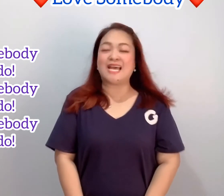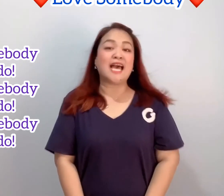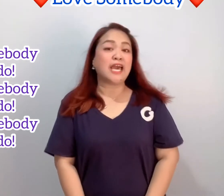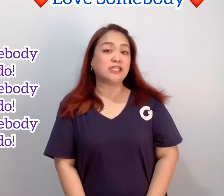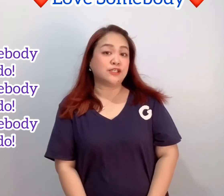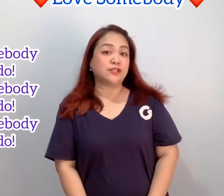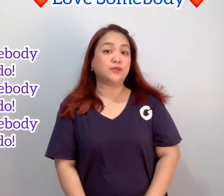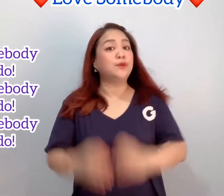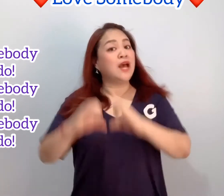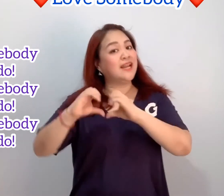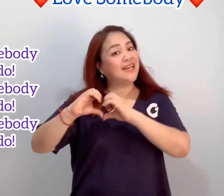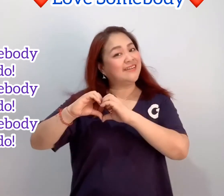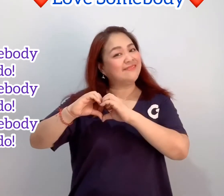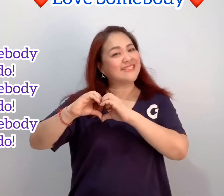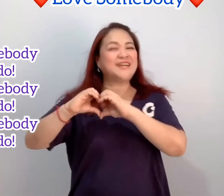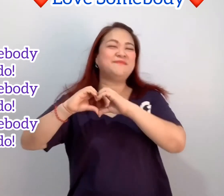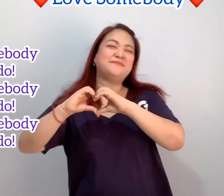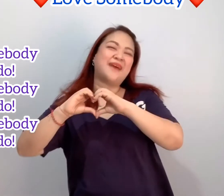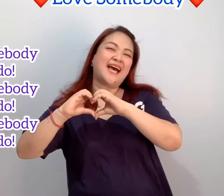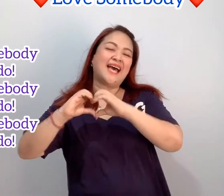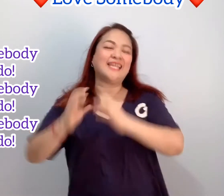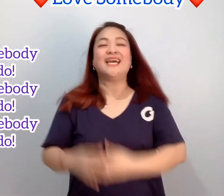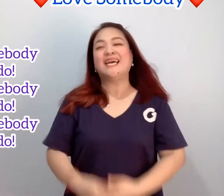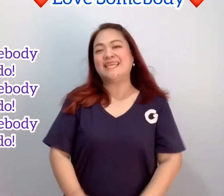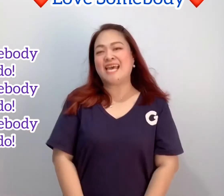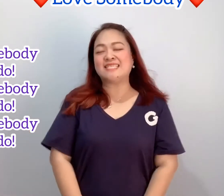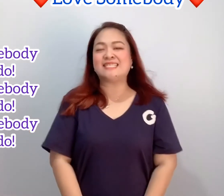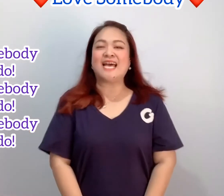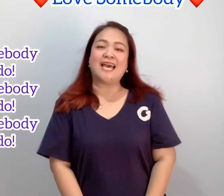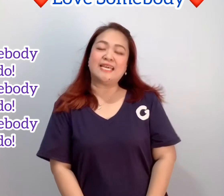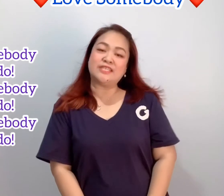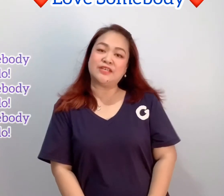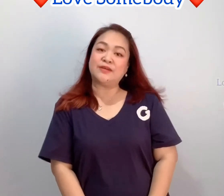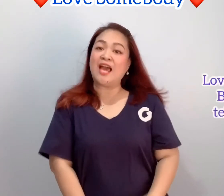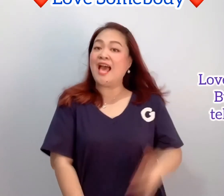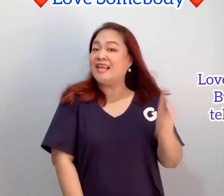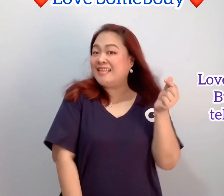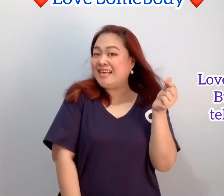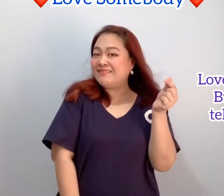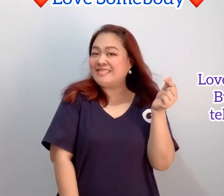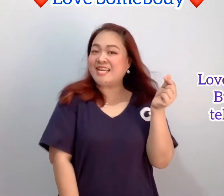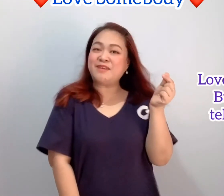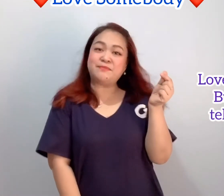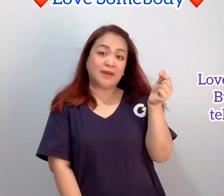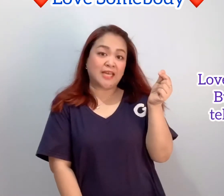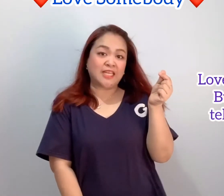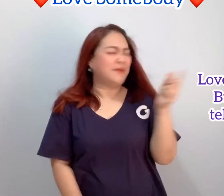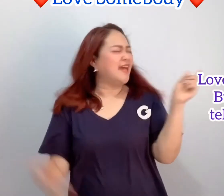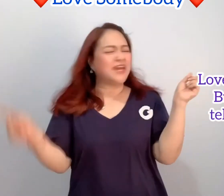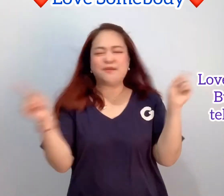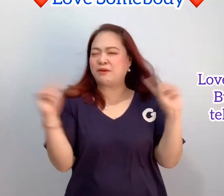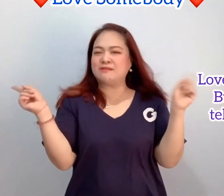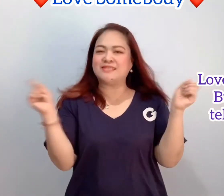do. Love somebody, yes I do. Love somebody, but I won't tell